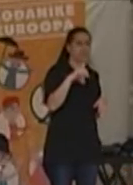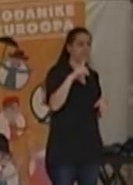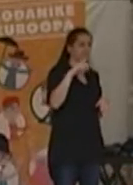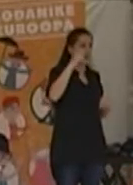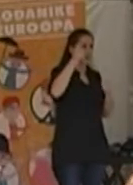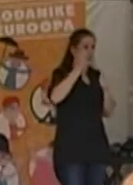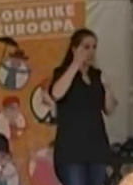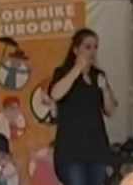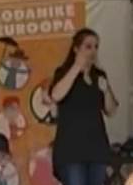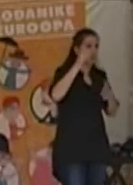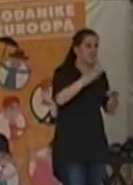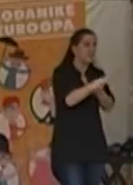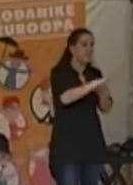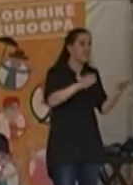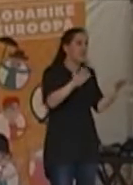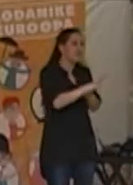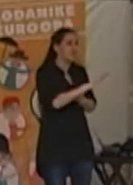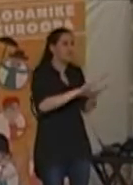Umbrellas, free umbrellas.